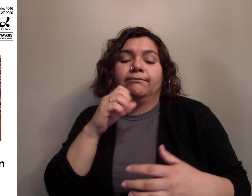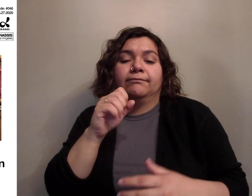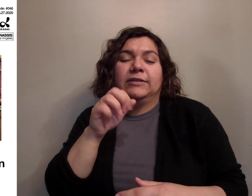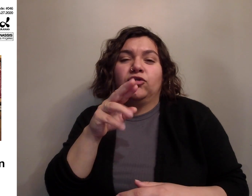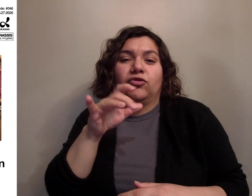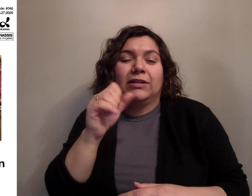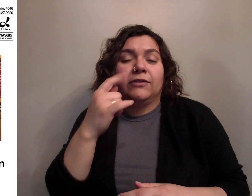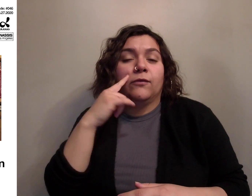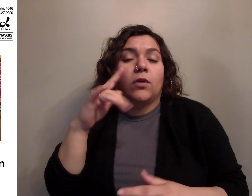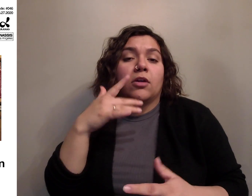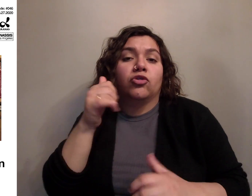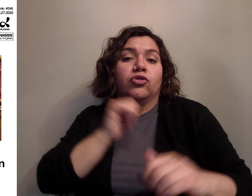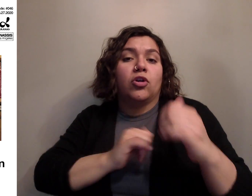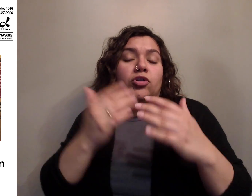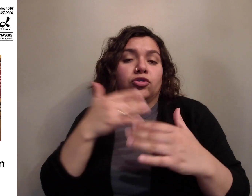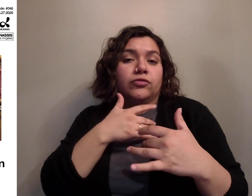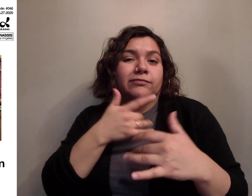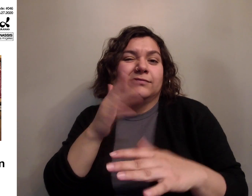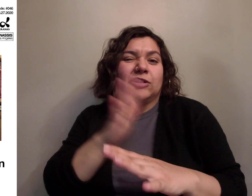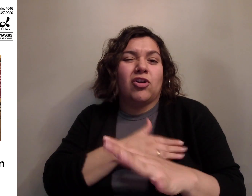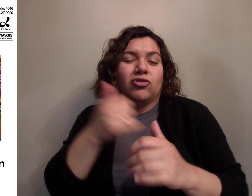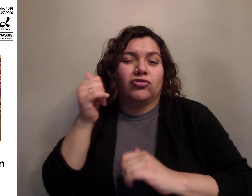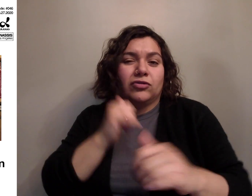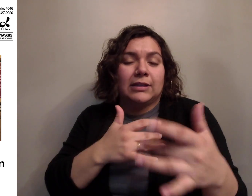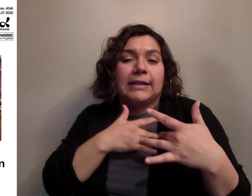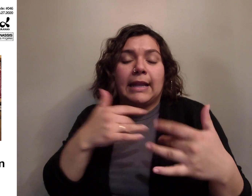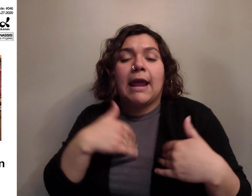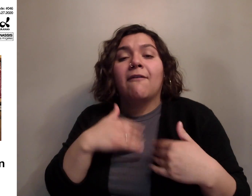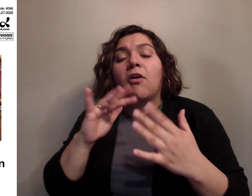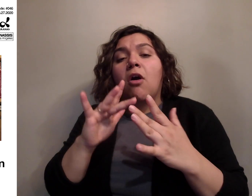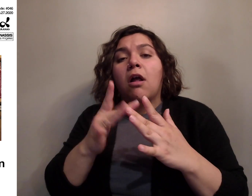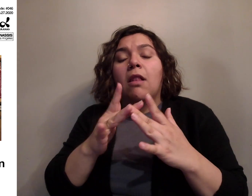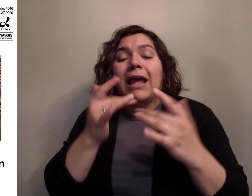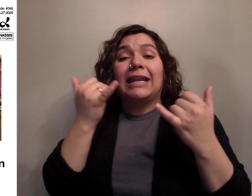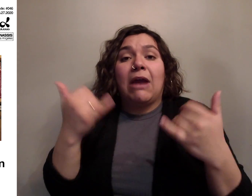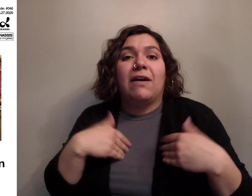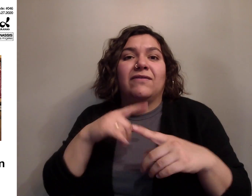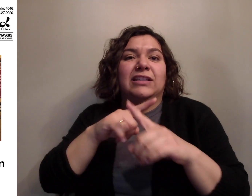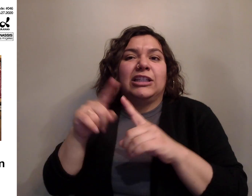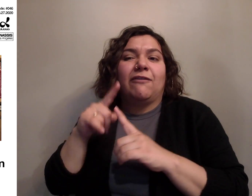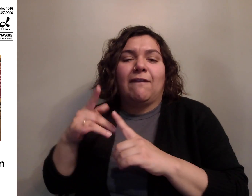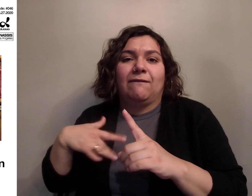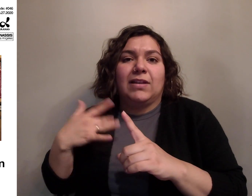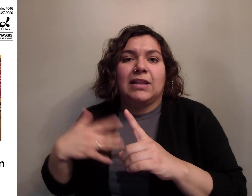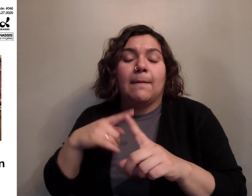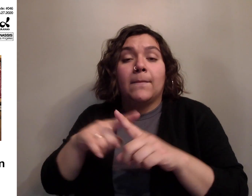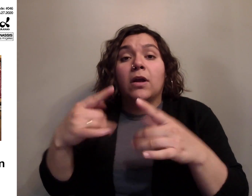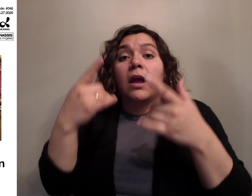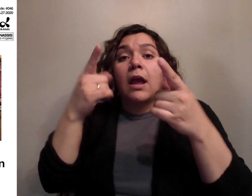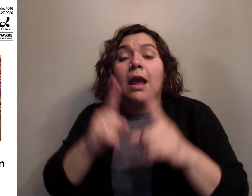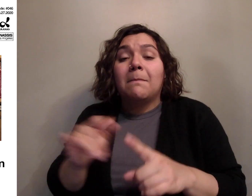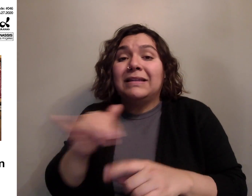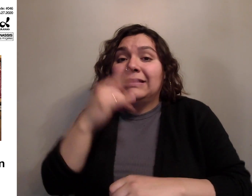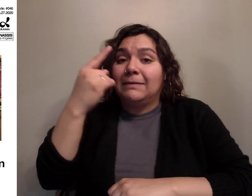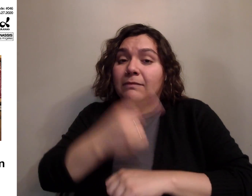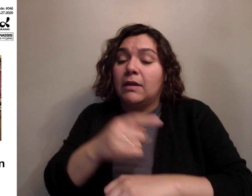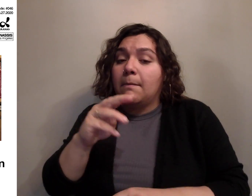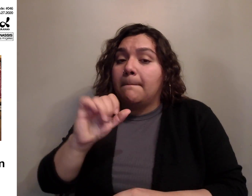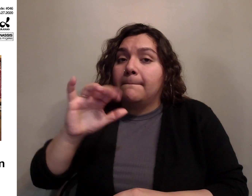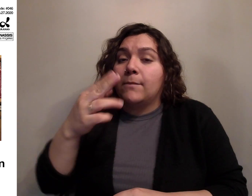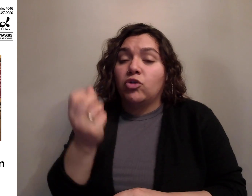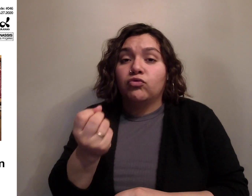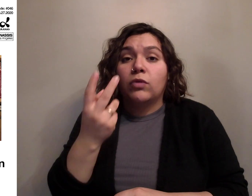series of concerts that they put online in their digital concert hall, but of course now it had quite a different atmosphere to it. But on that same